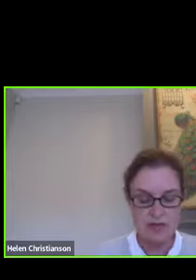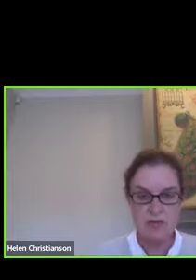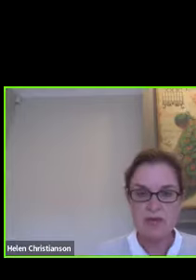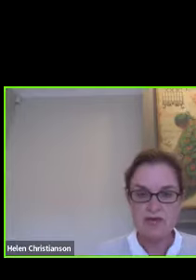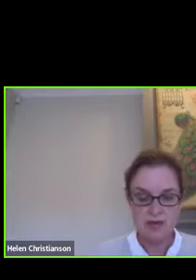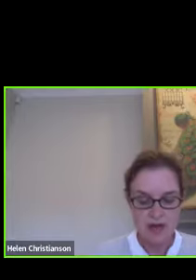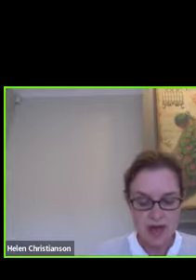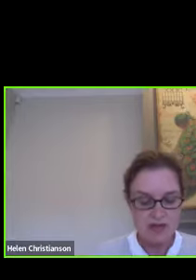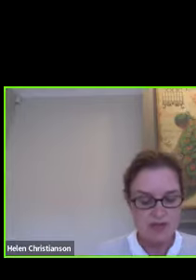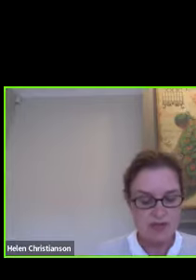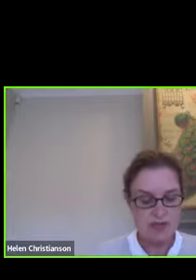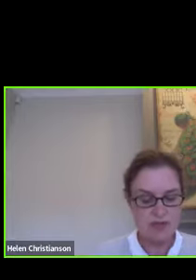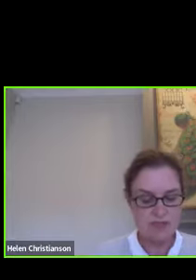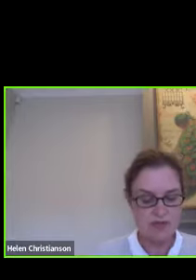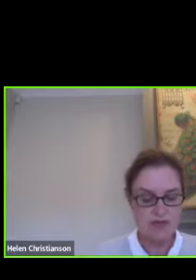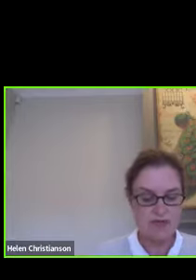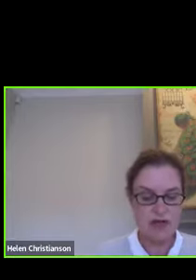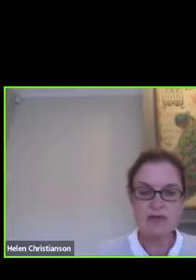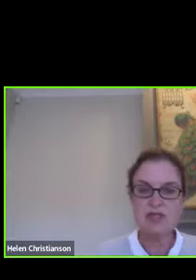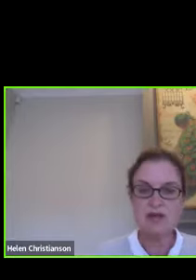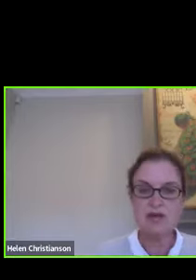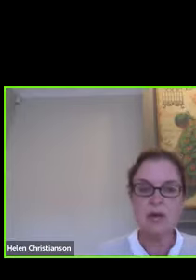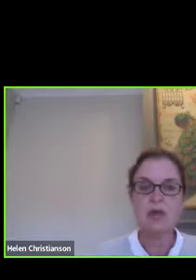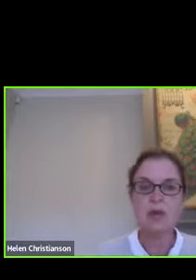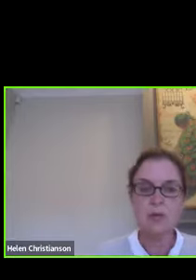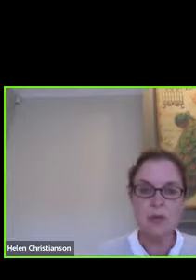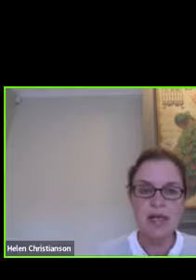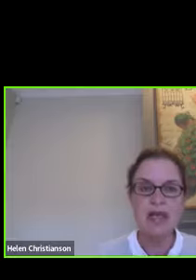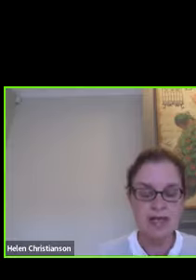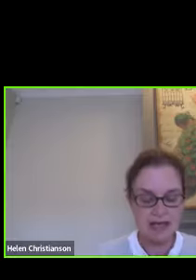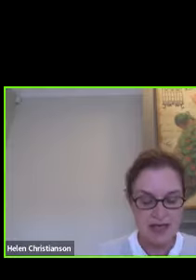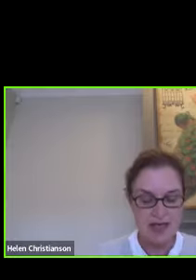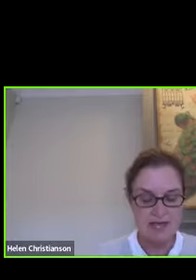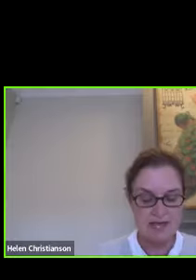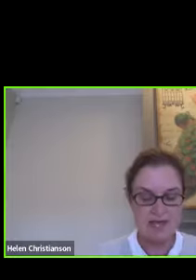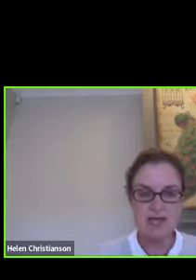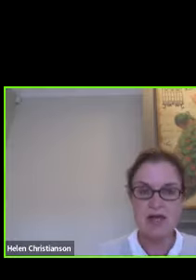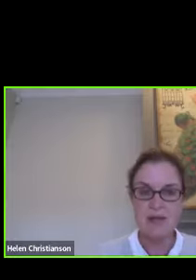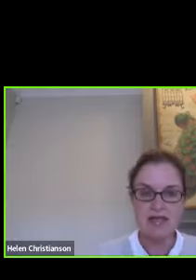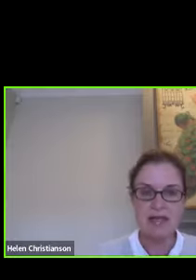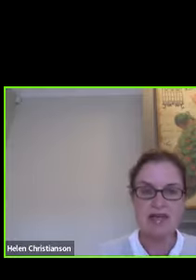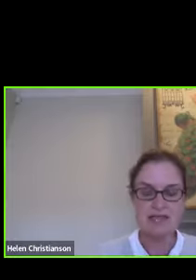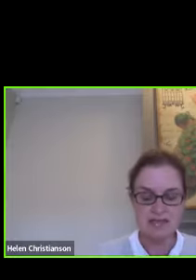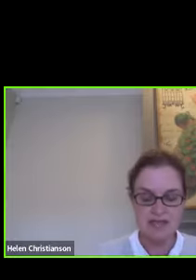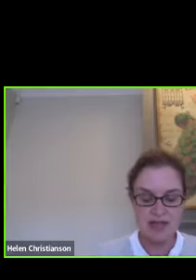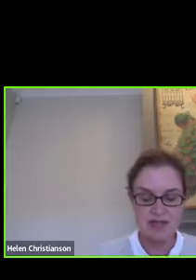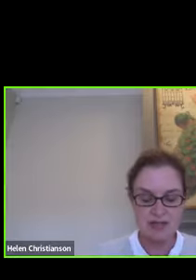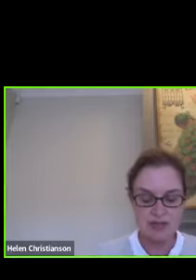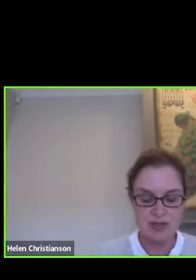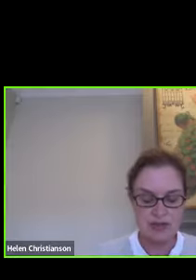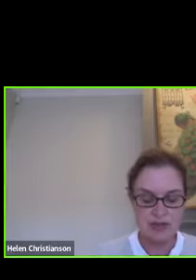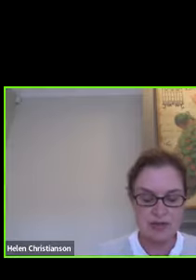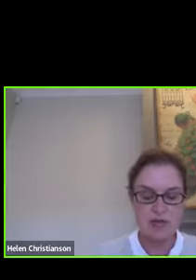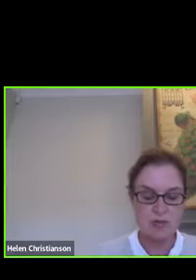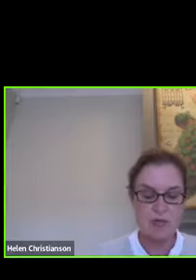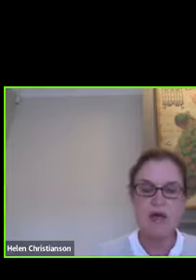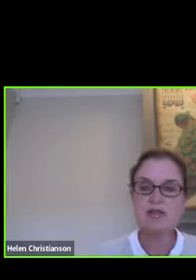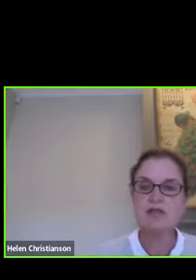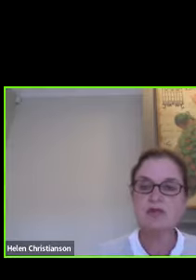law, then ask yourselves if Aotearoa really cares about access and